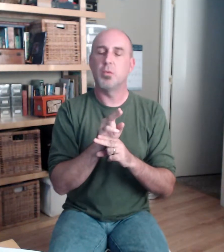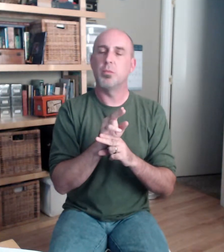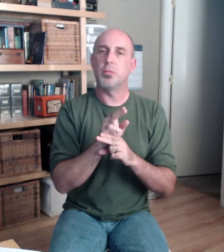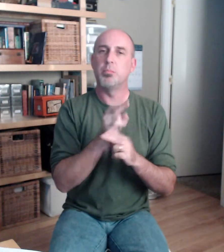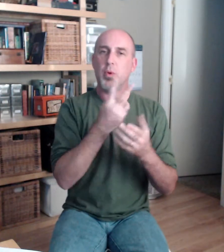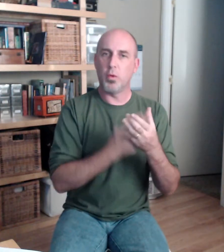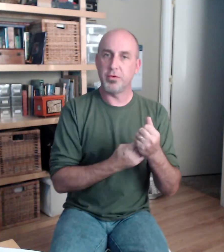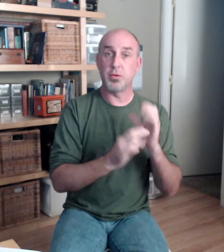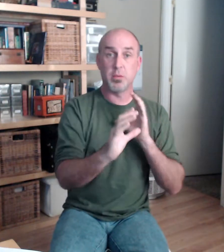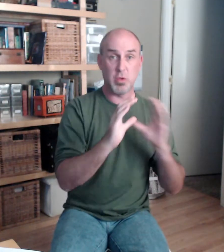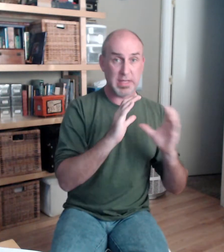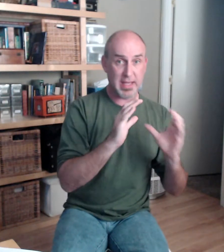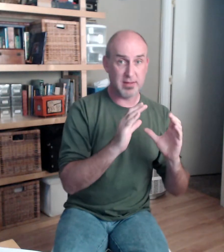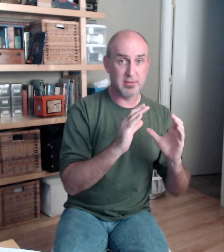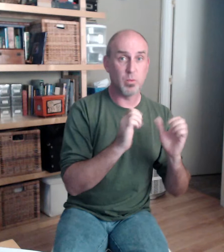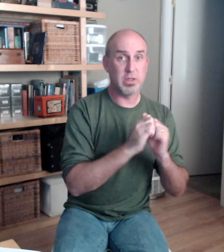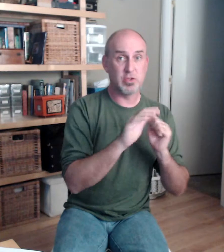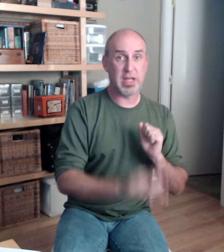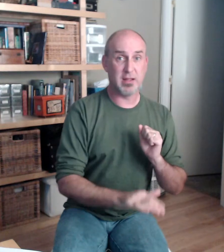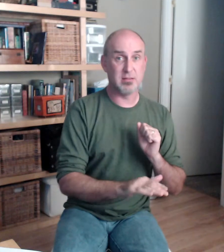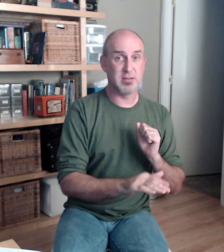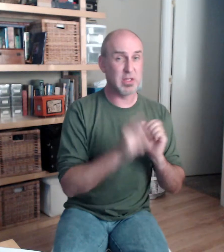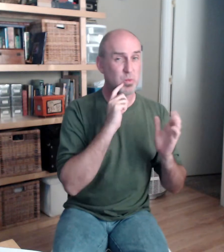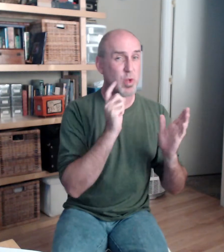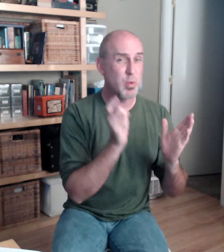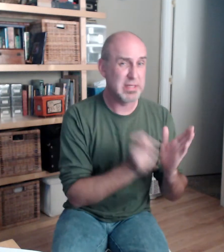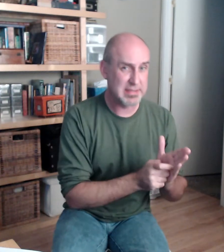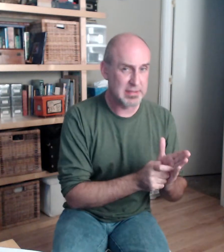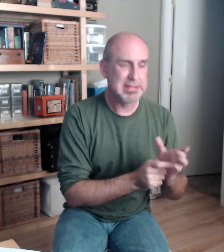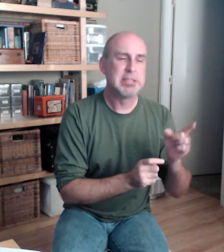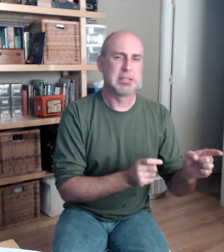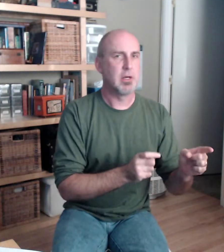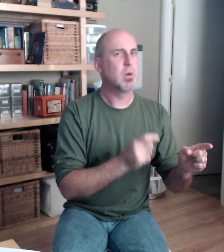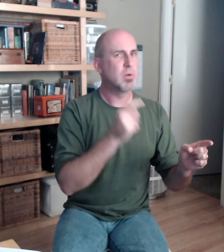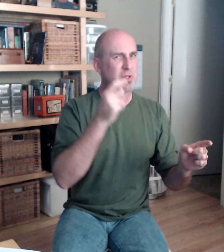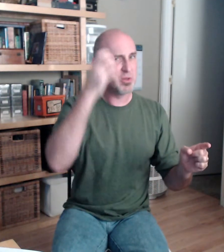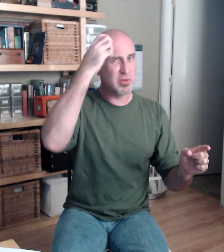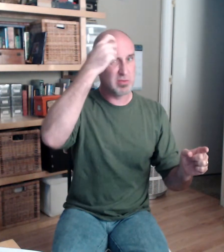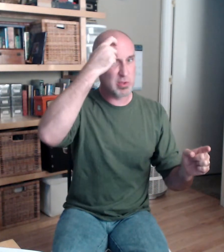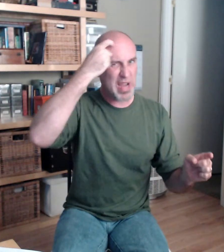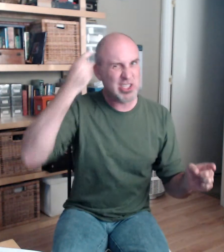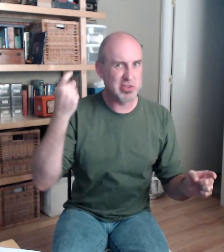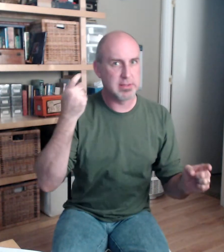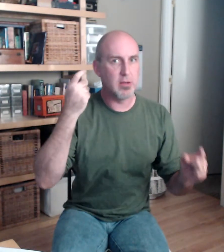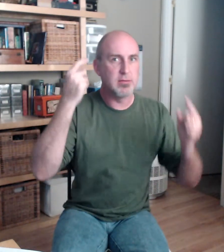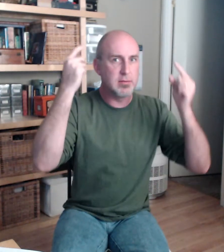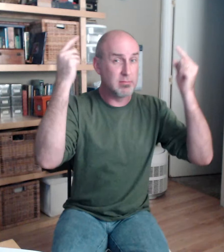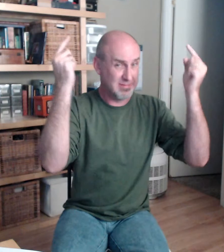both to communicate with your child. Like you notice, oh, you scratched yourself and